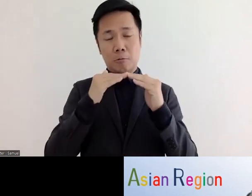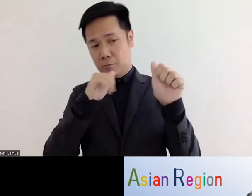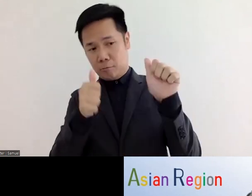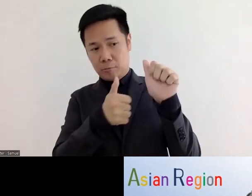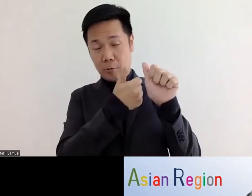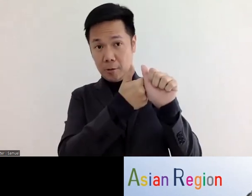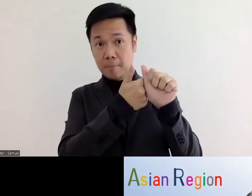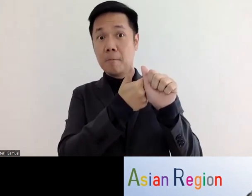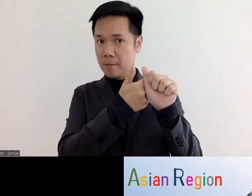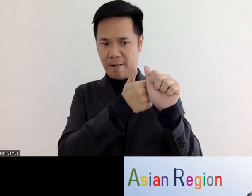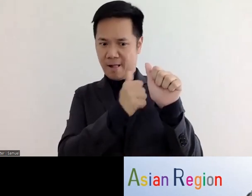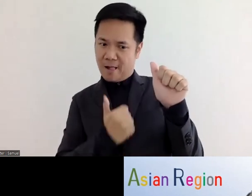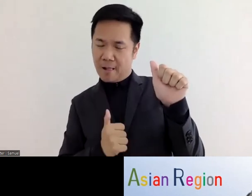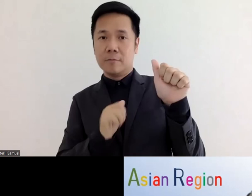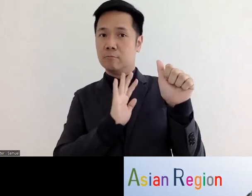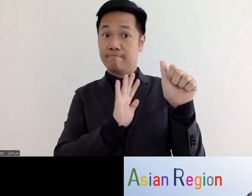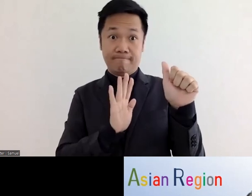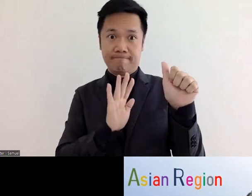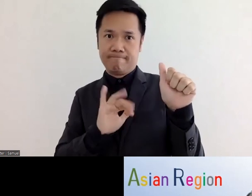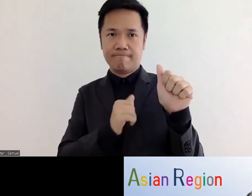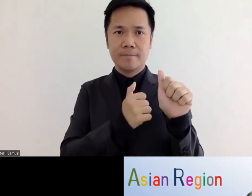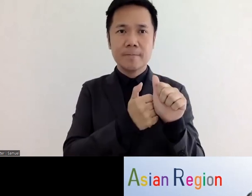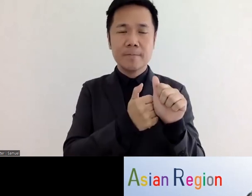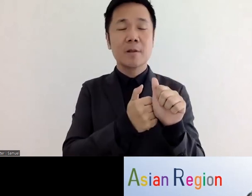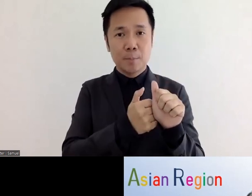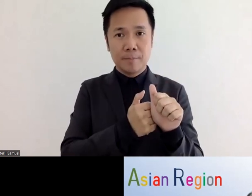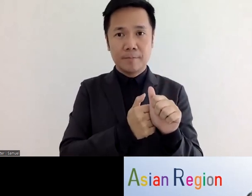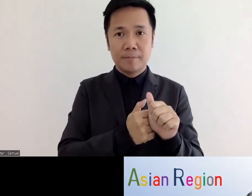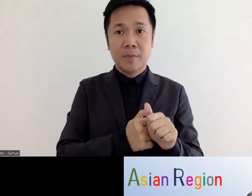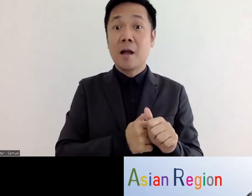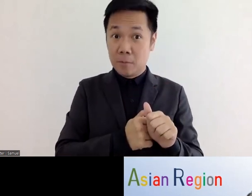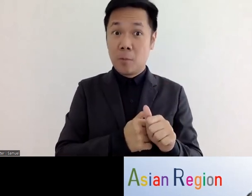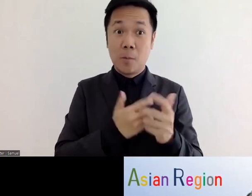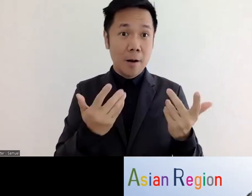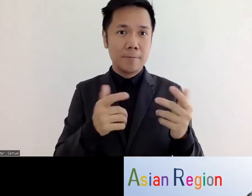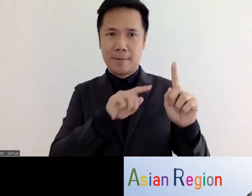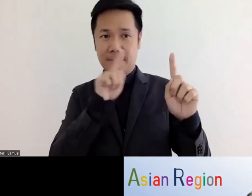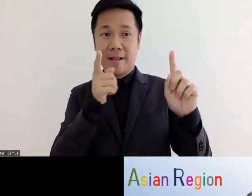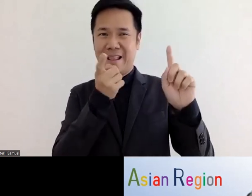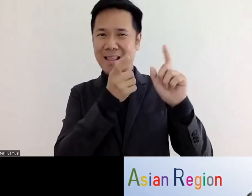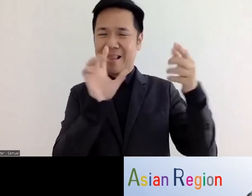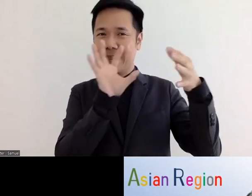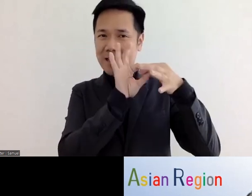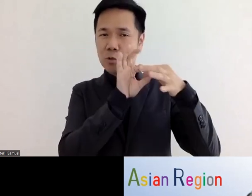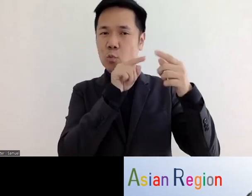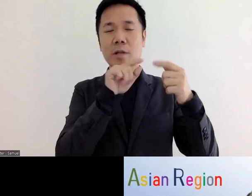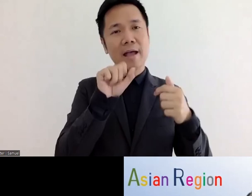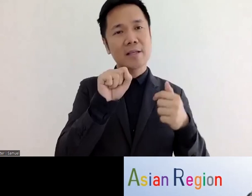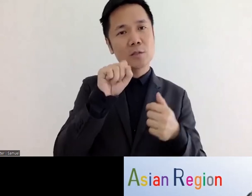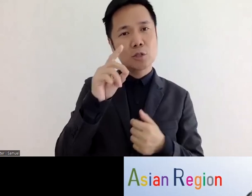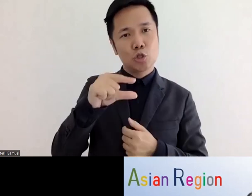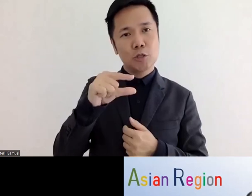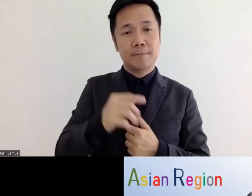it's correlating with the sustainable development goals, that we just want to make sure that there is